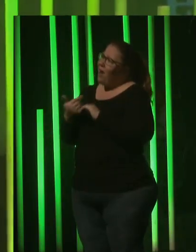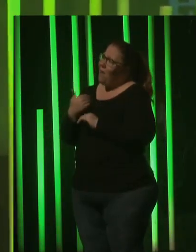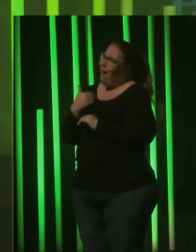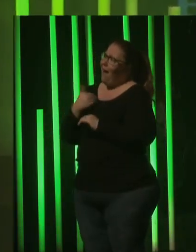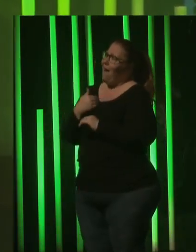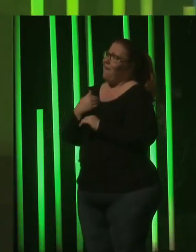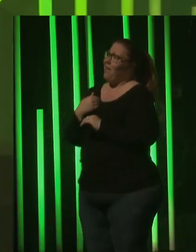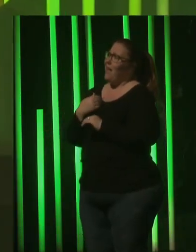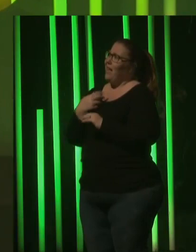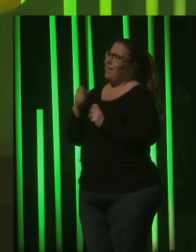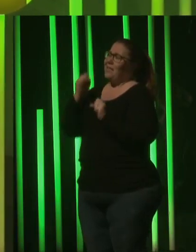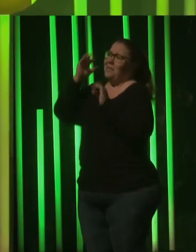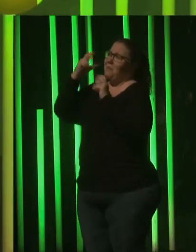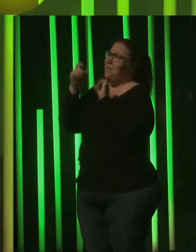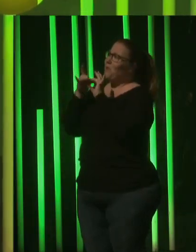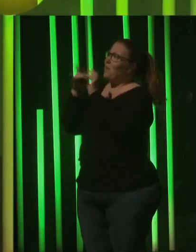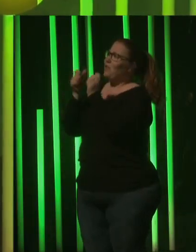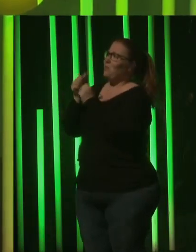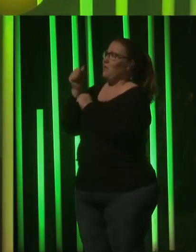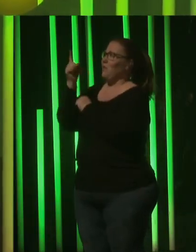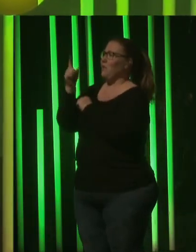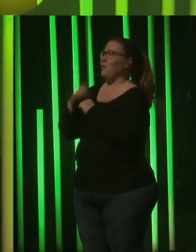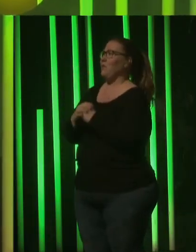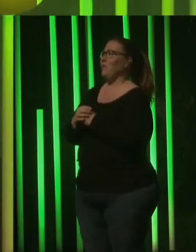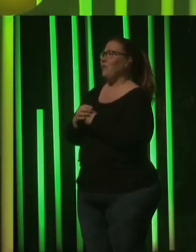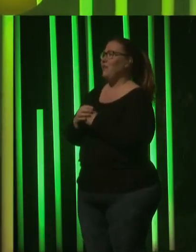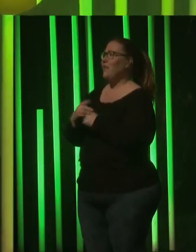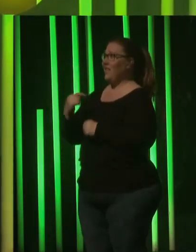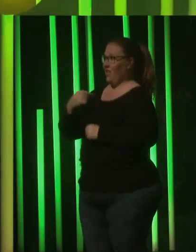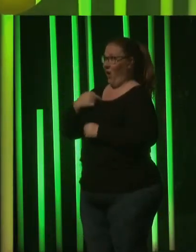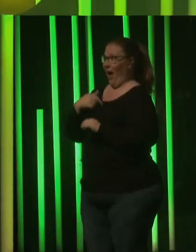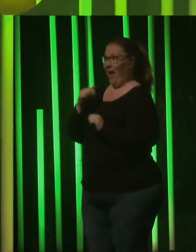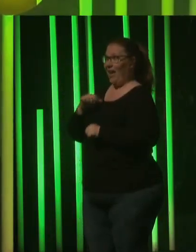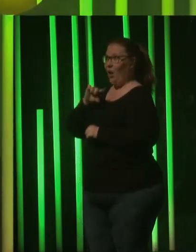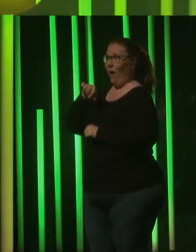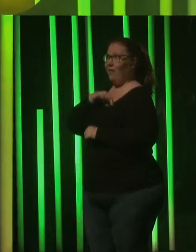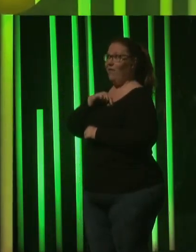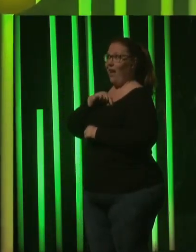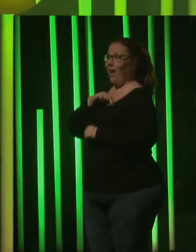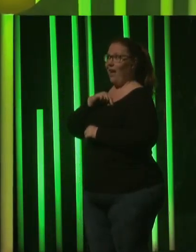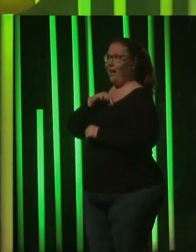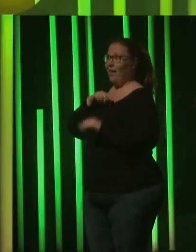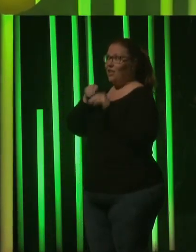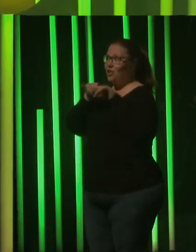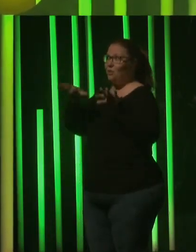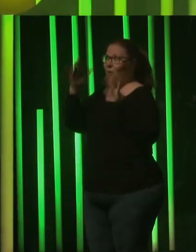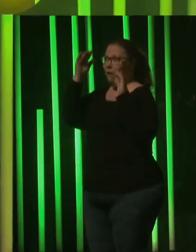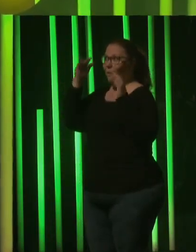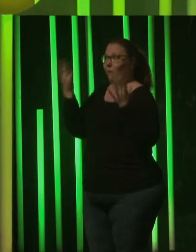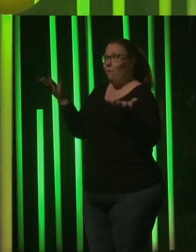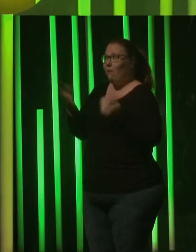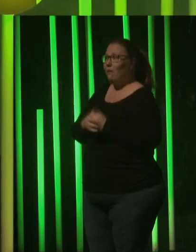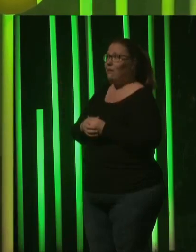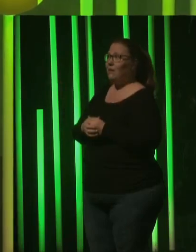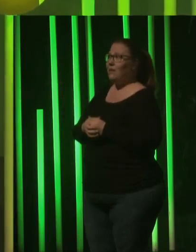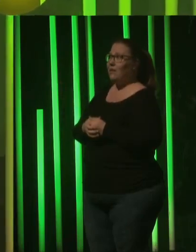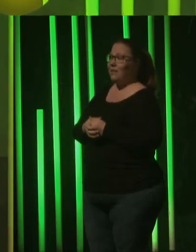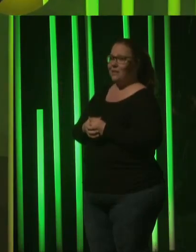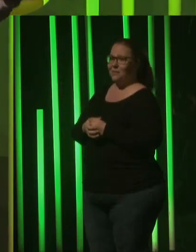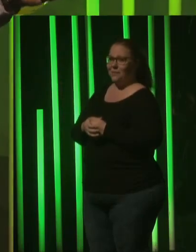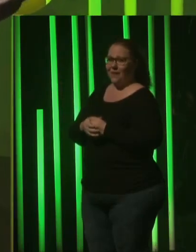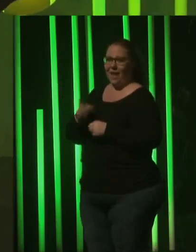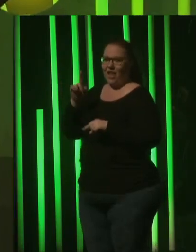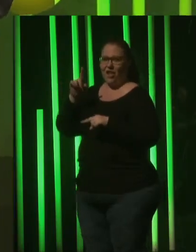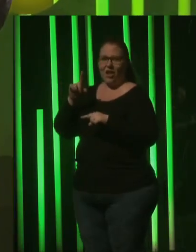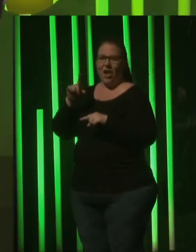this vibrant relationship with you so that I can qualify to be an ambassador of hope? You can't take hope into